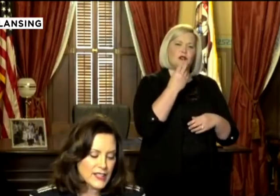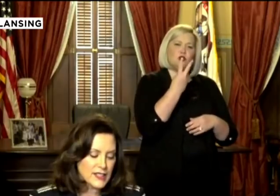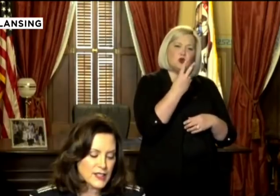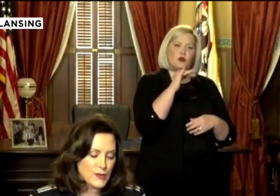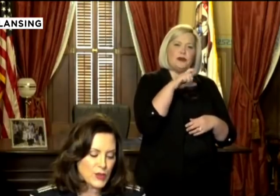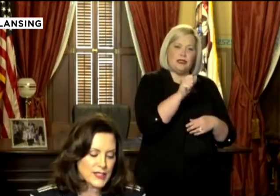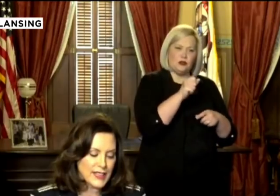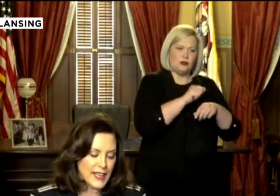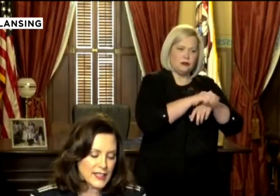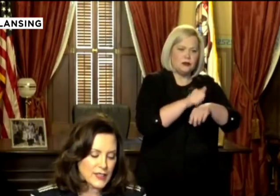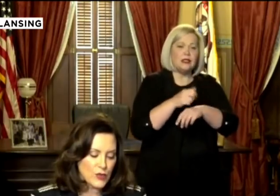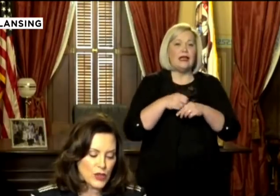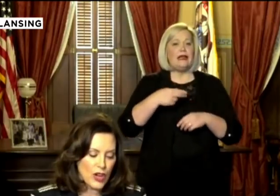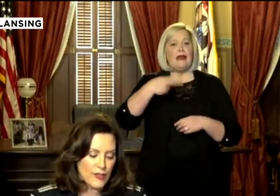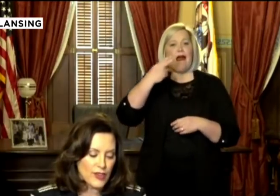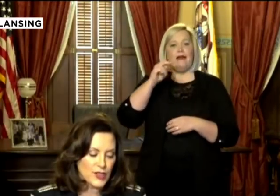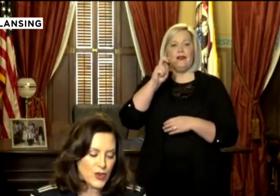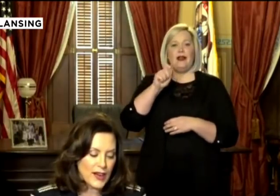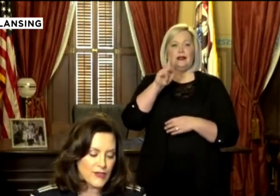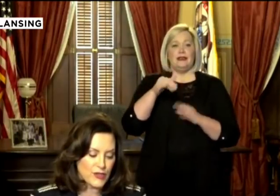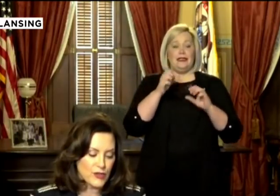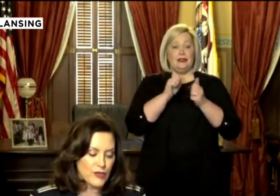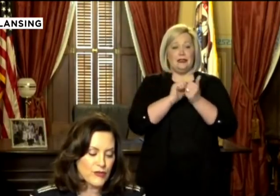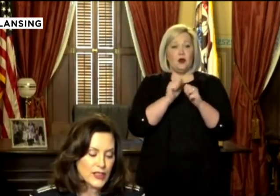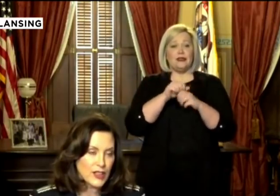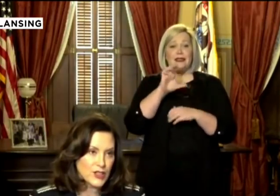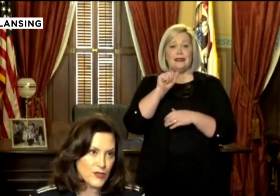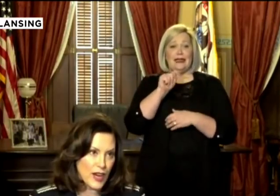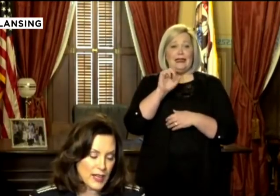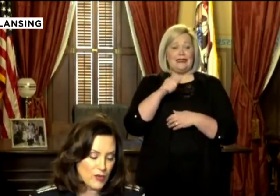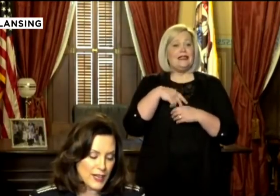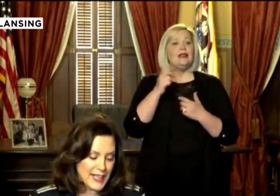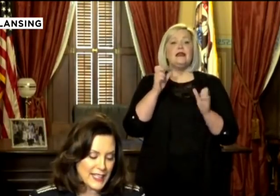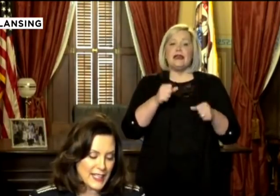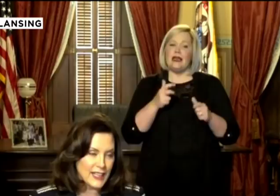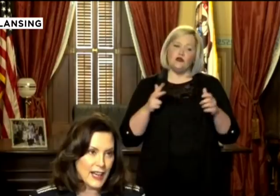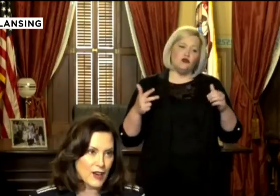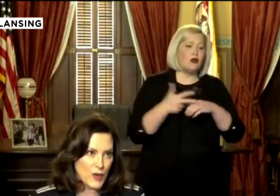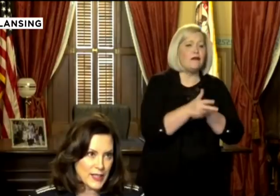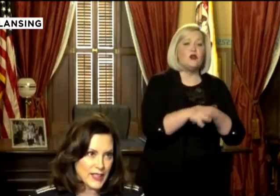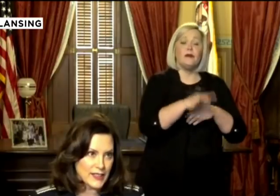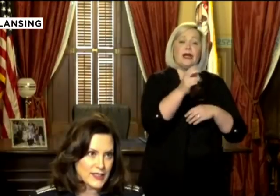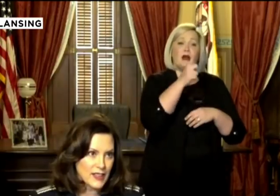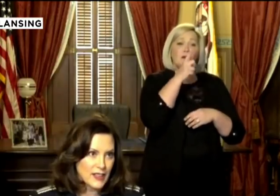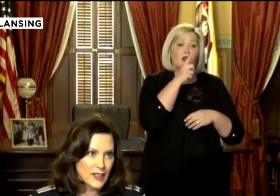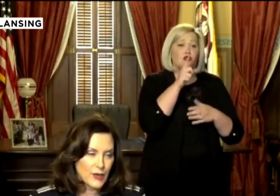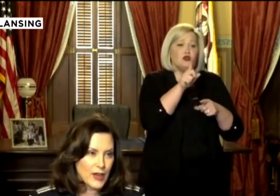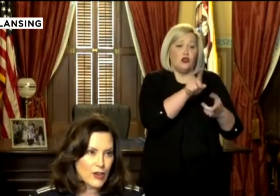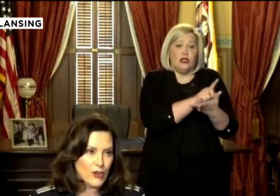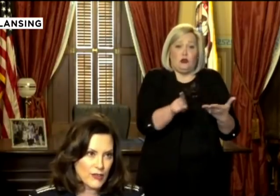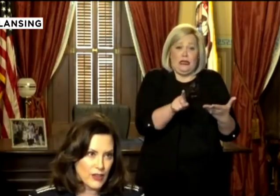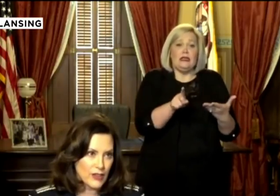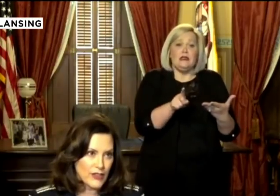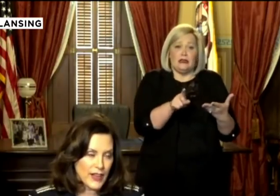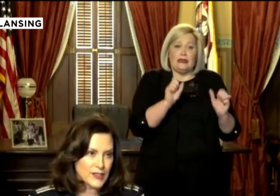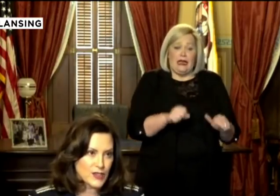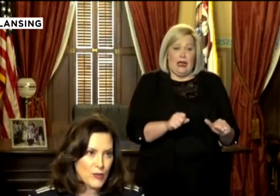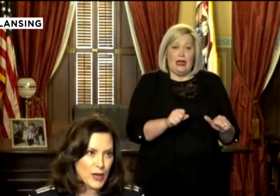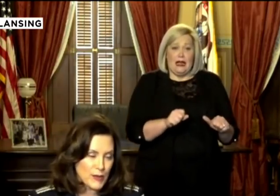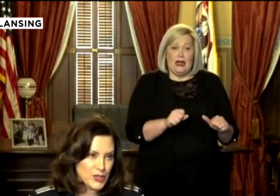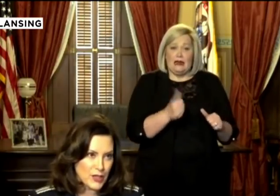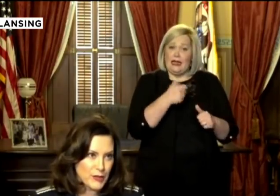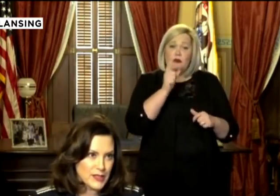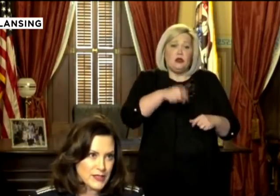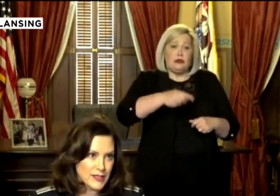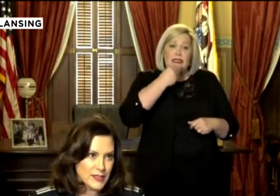And High Velocity Sports in Canton will offer a drive-through free lunch for anyone in need on weekdays. We are grateful that